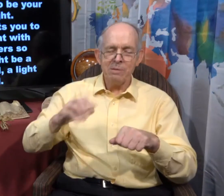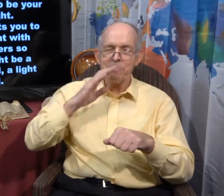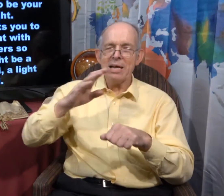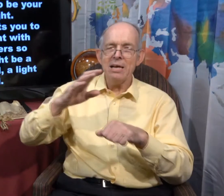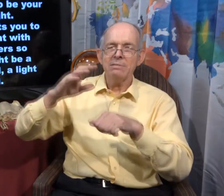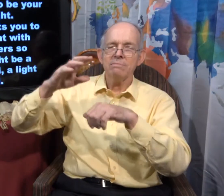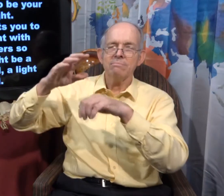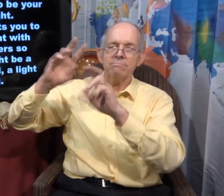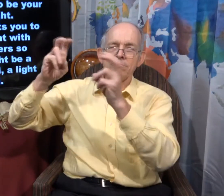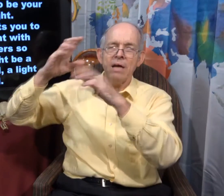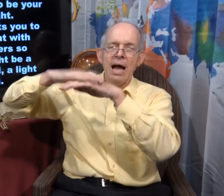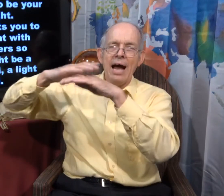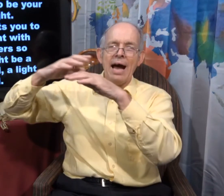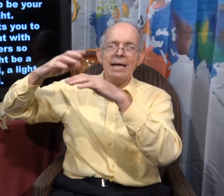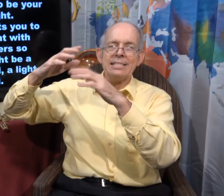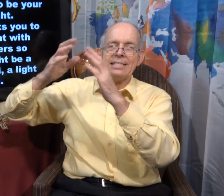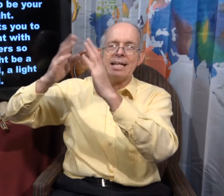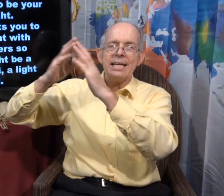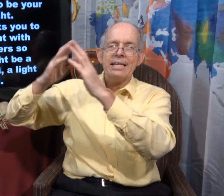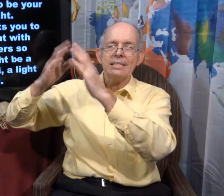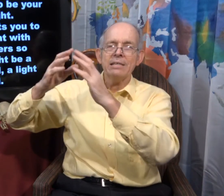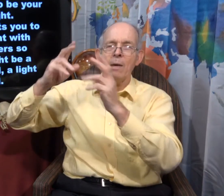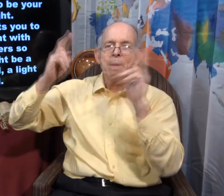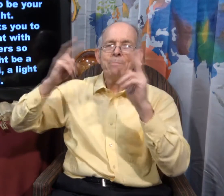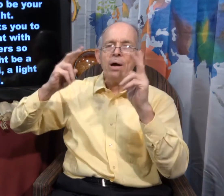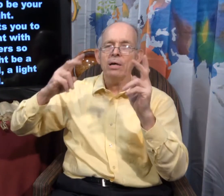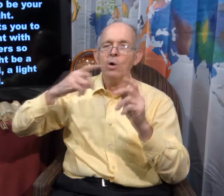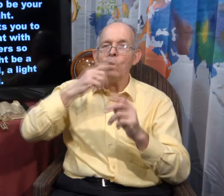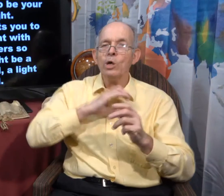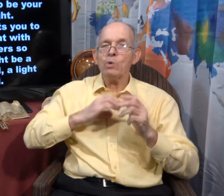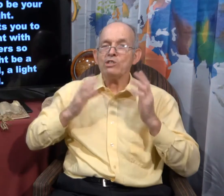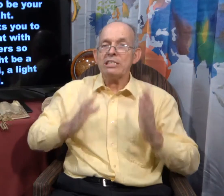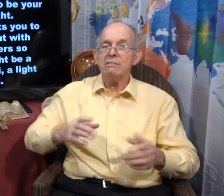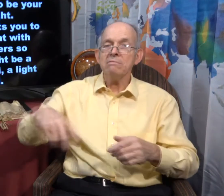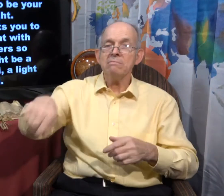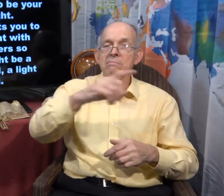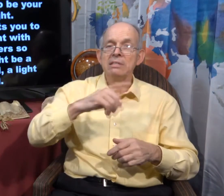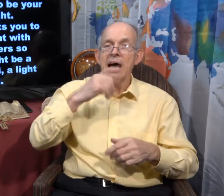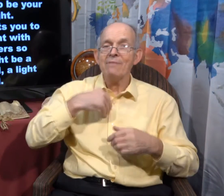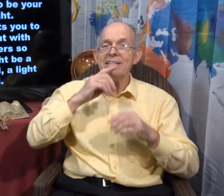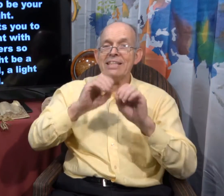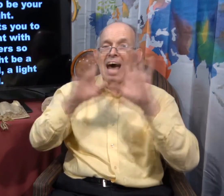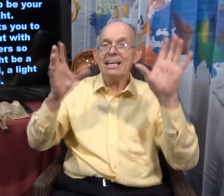be a city people who are Christian and the light